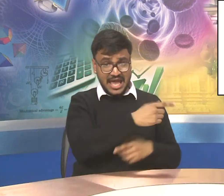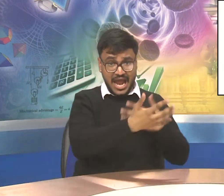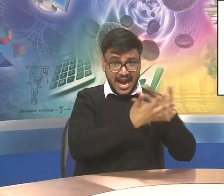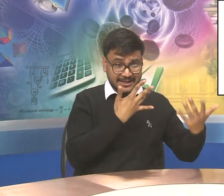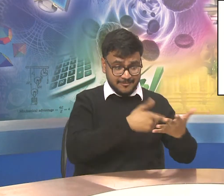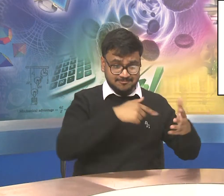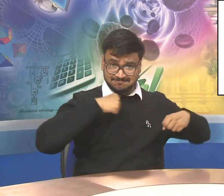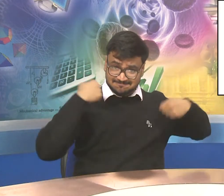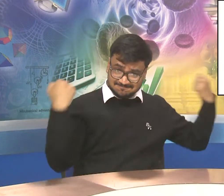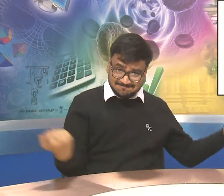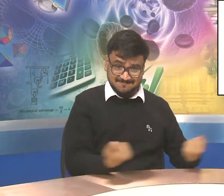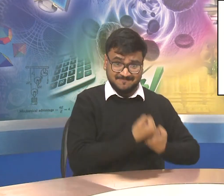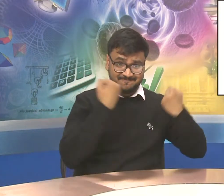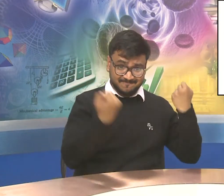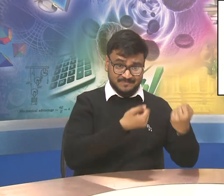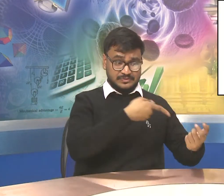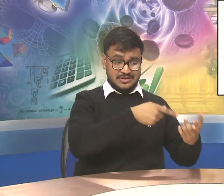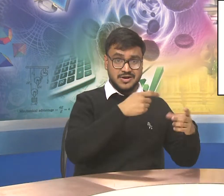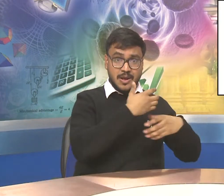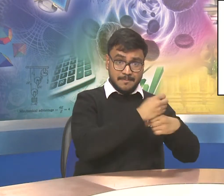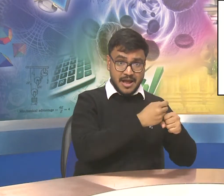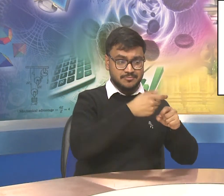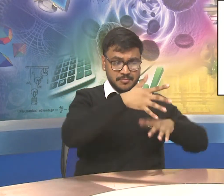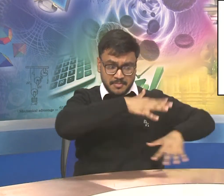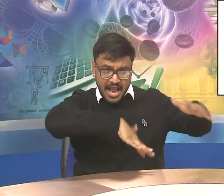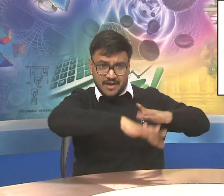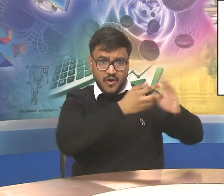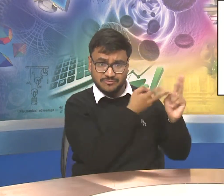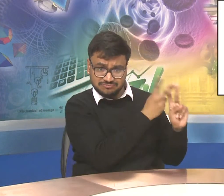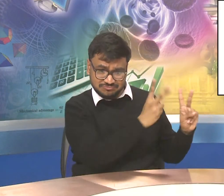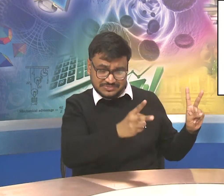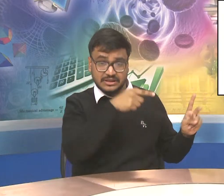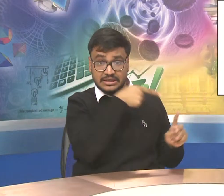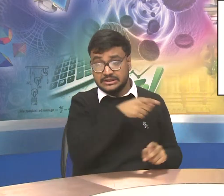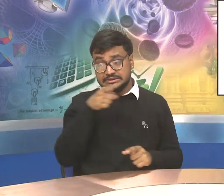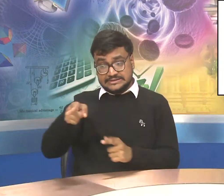in anticipation to keep user well and informed.